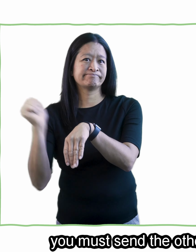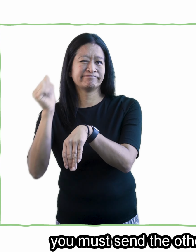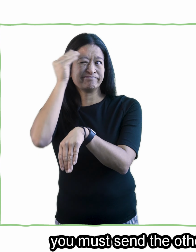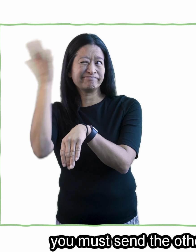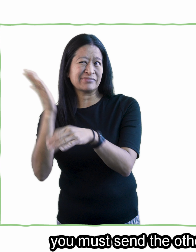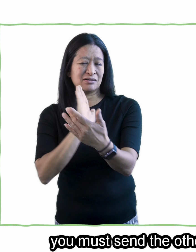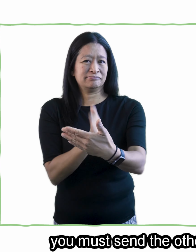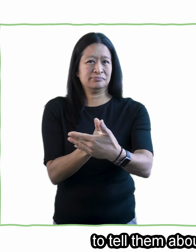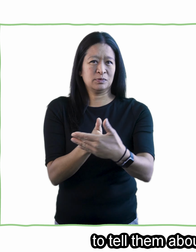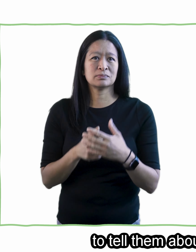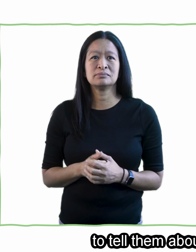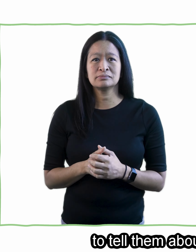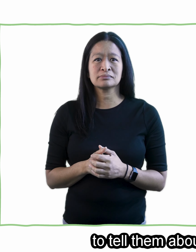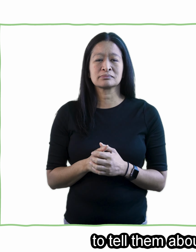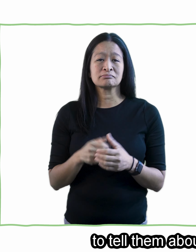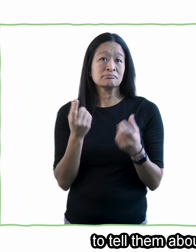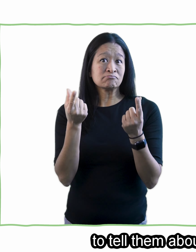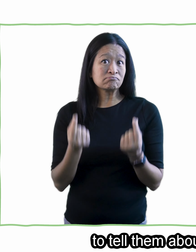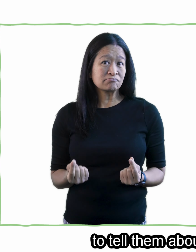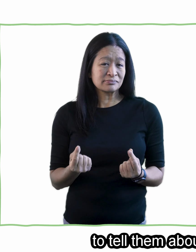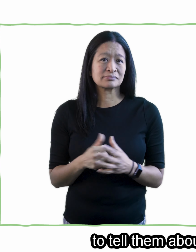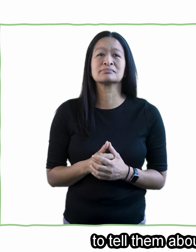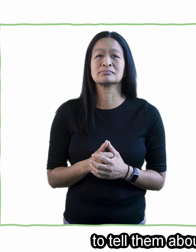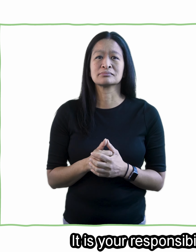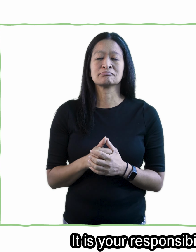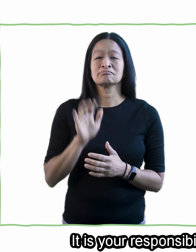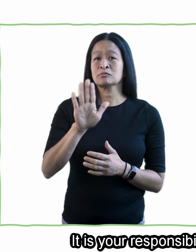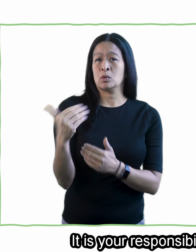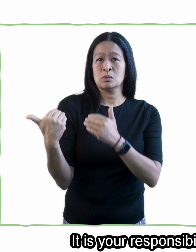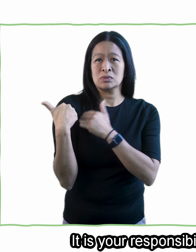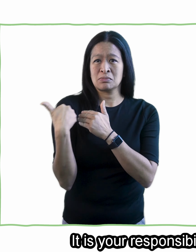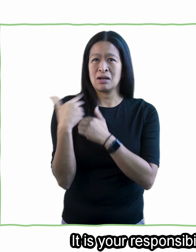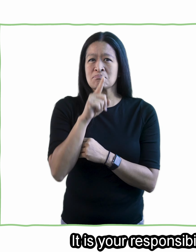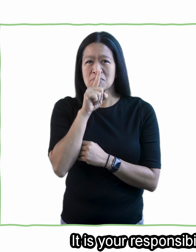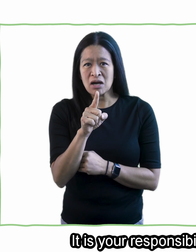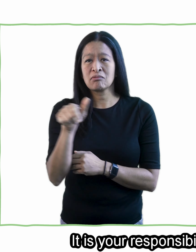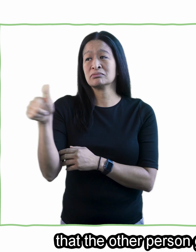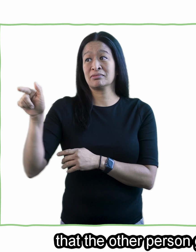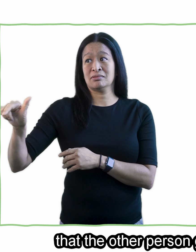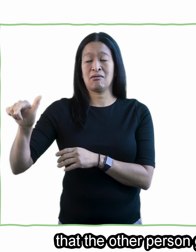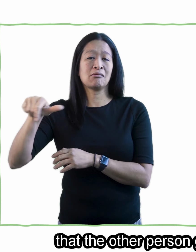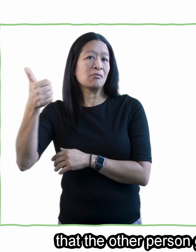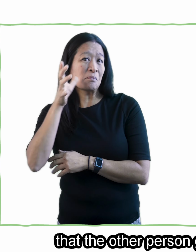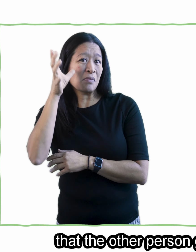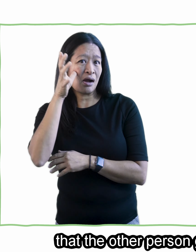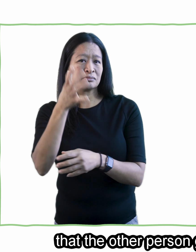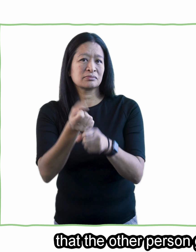party a summons to tell them about the lawsuit. It is your responsibility to make sure that the other person gets the